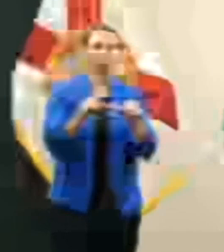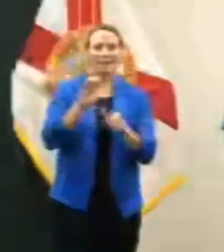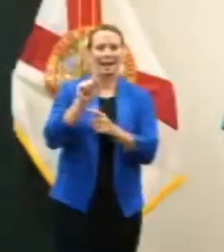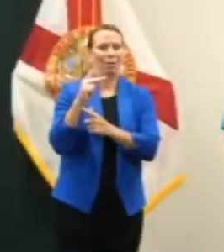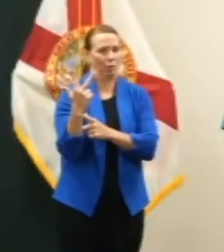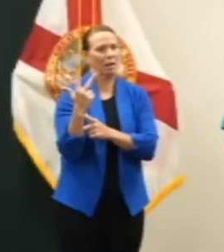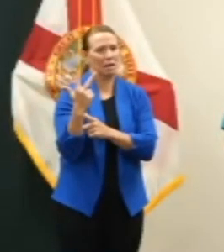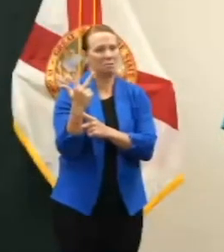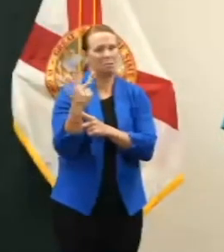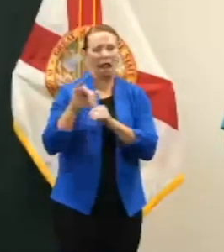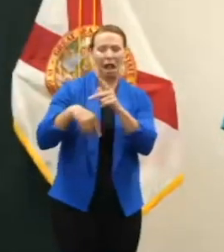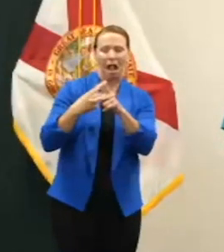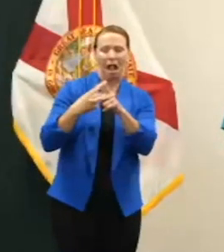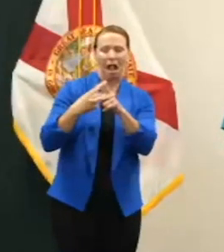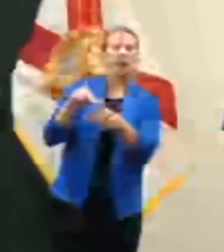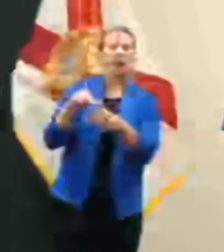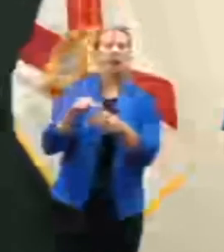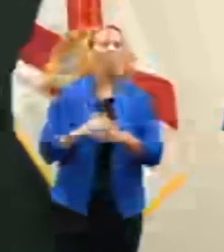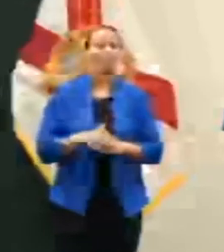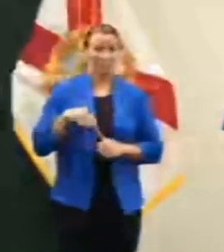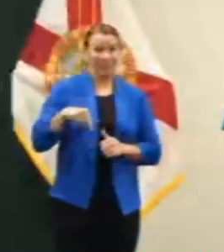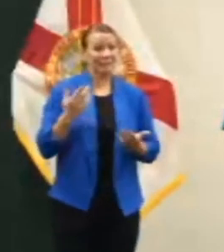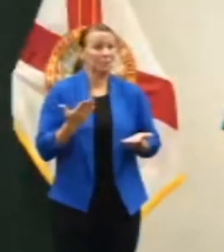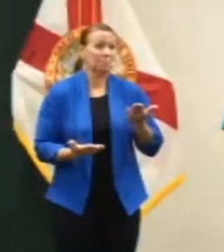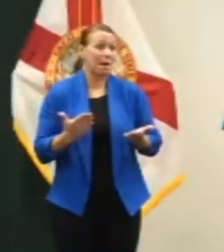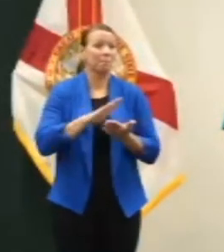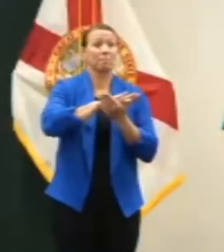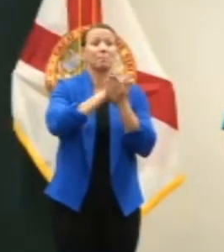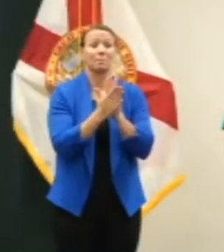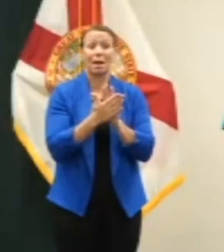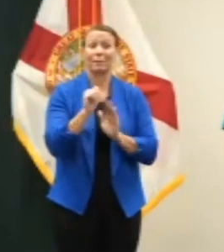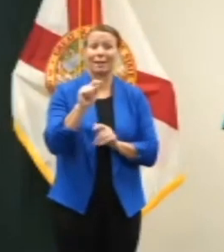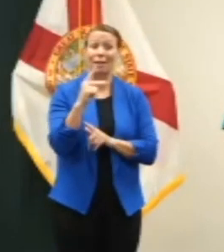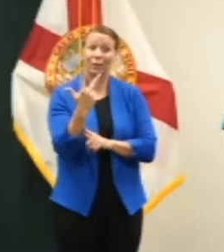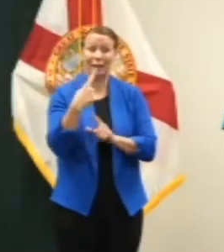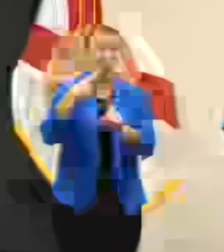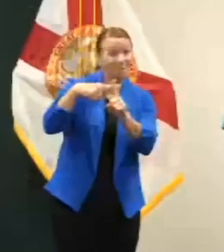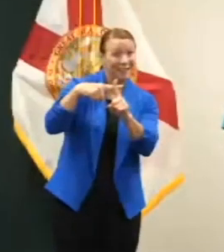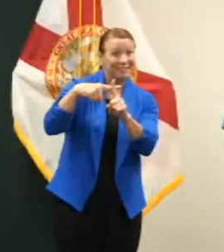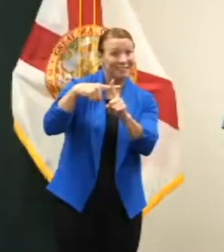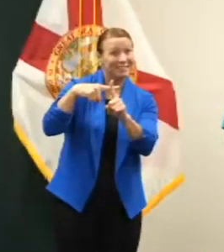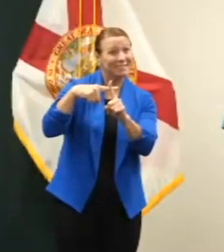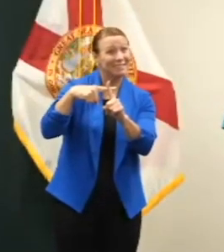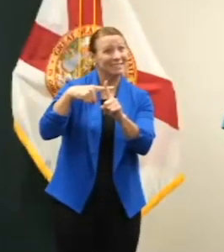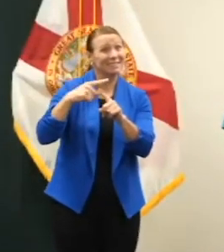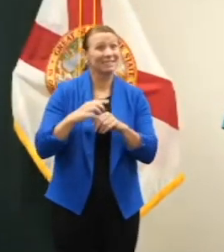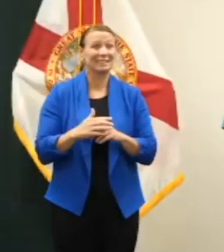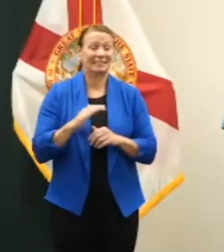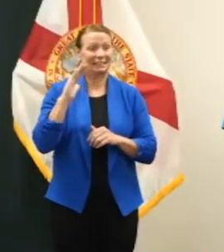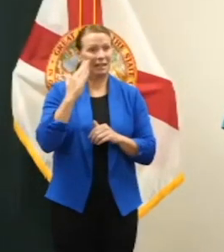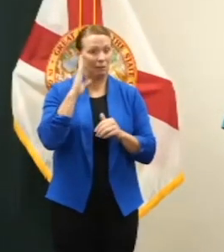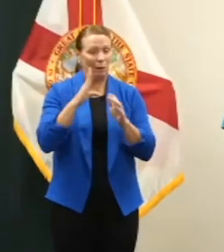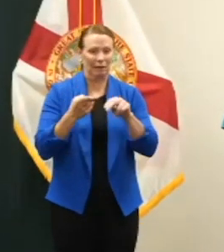system. This could be a Cat 3 plus type deal. I mean, it looks like it's going to continue to strengthen over the very warm waters of the